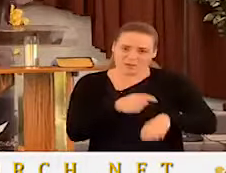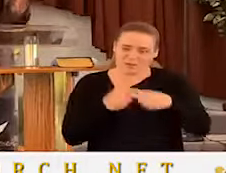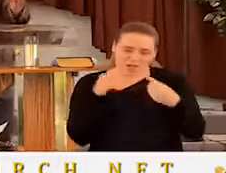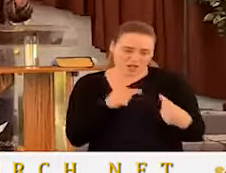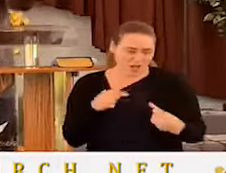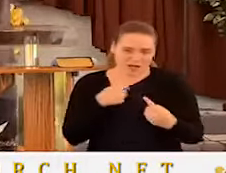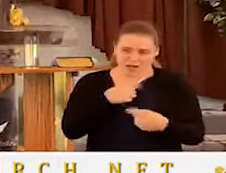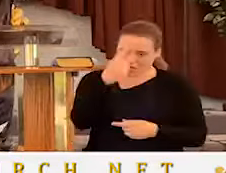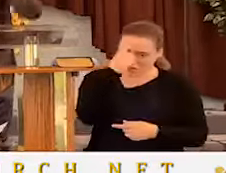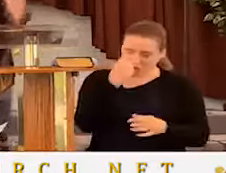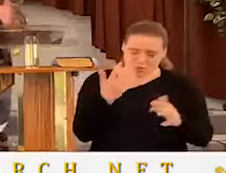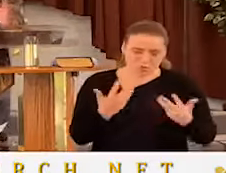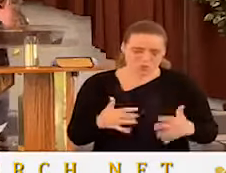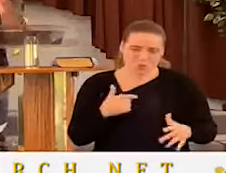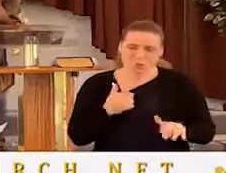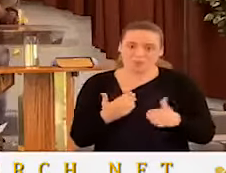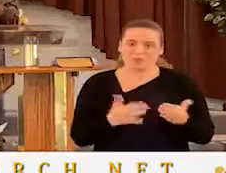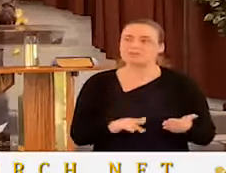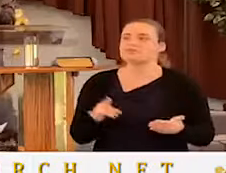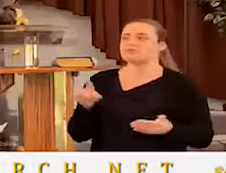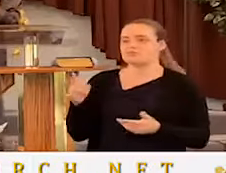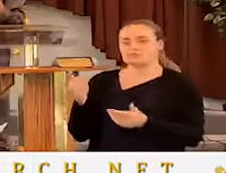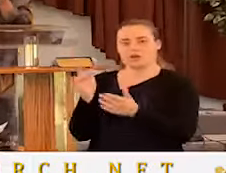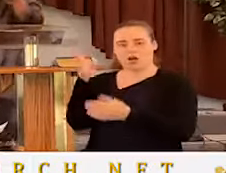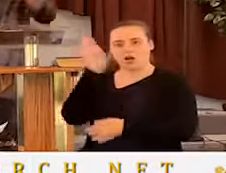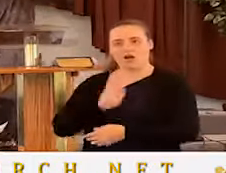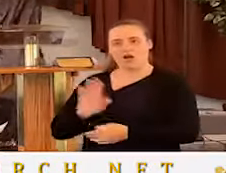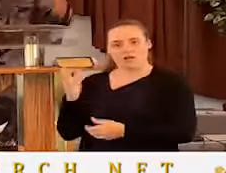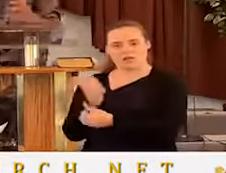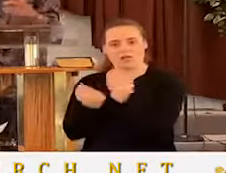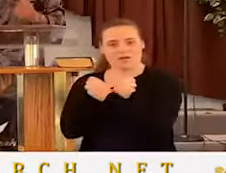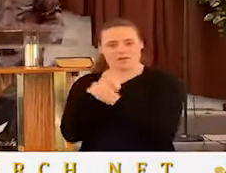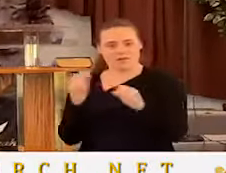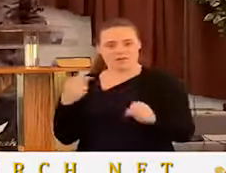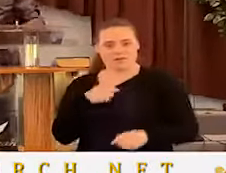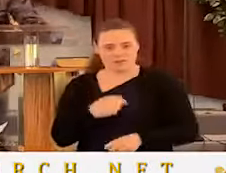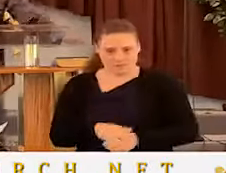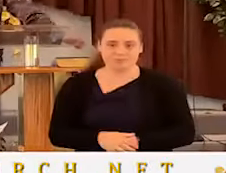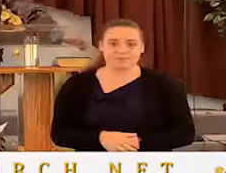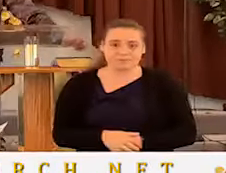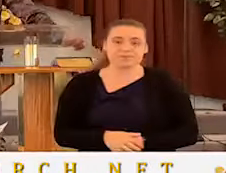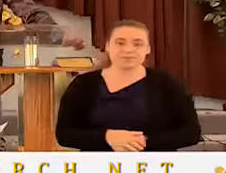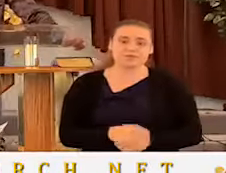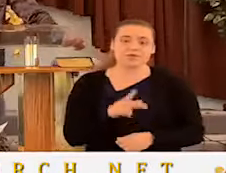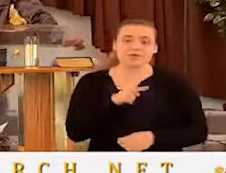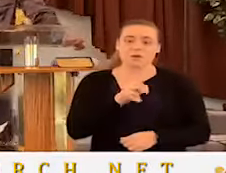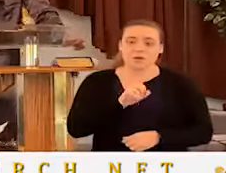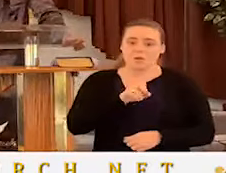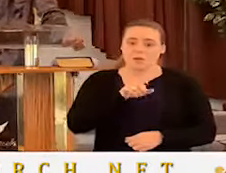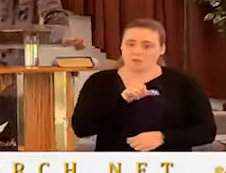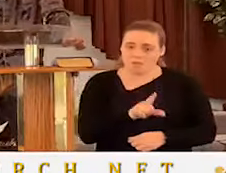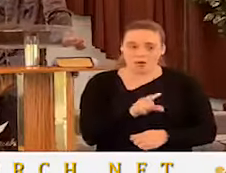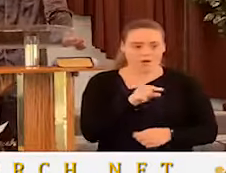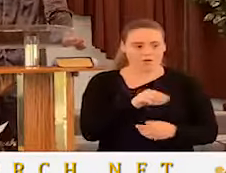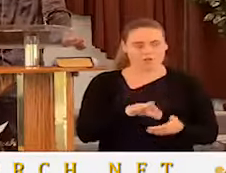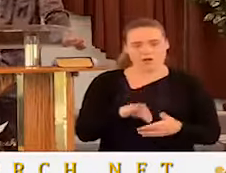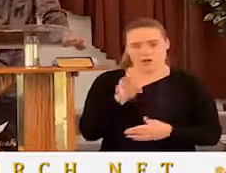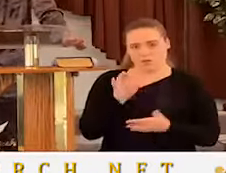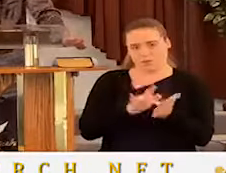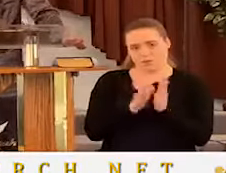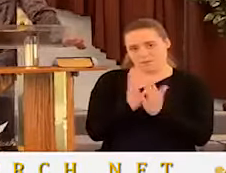It was God's love. Yeah. Woo. Praise God, yeah. Paul's premise is found in Matthew chapter